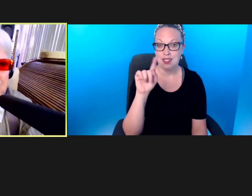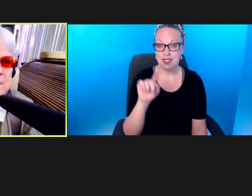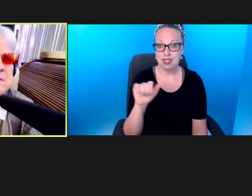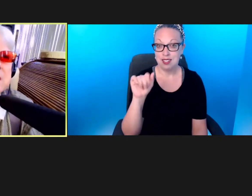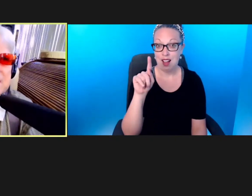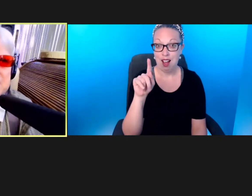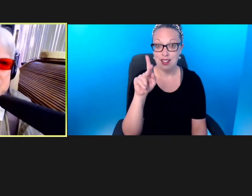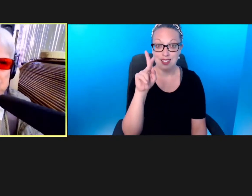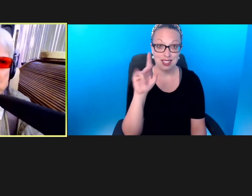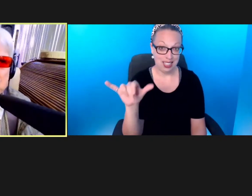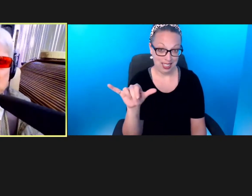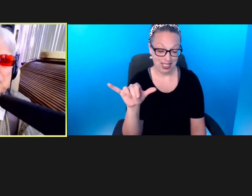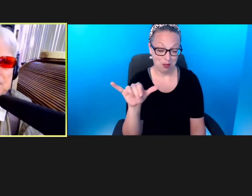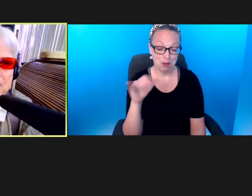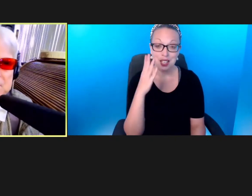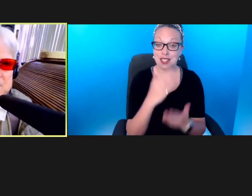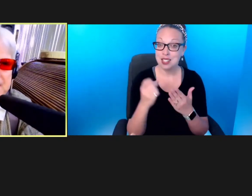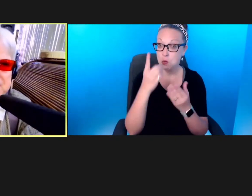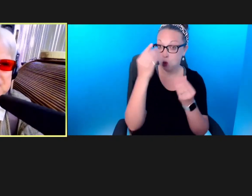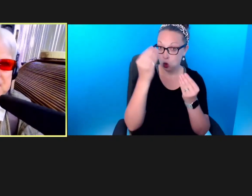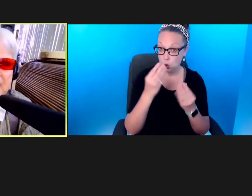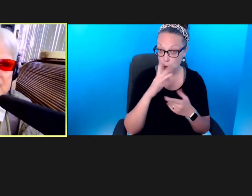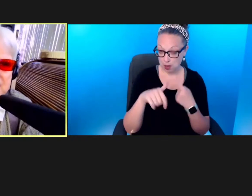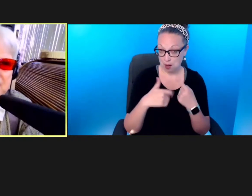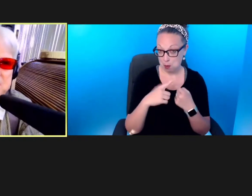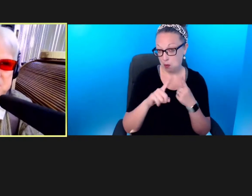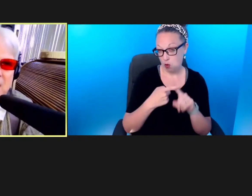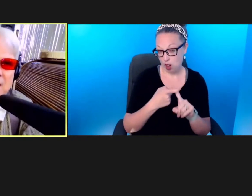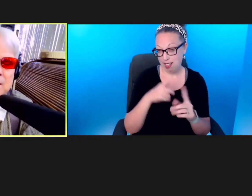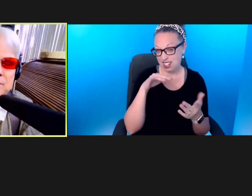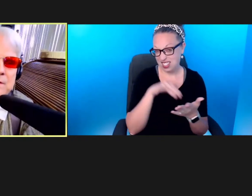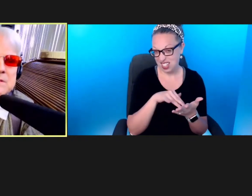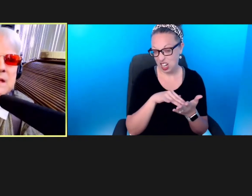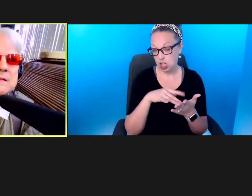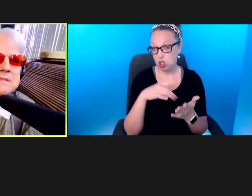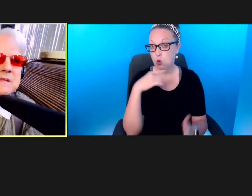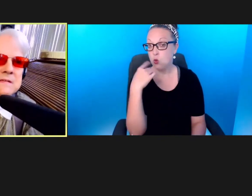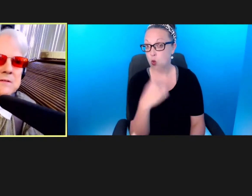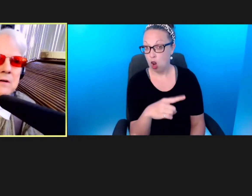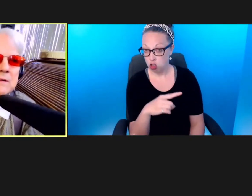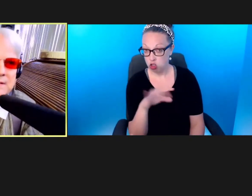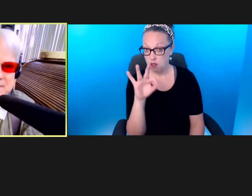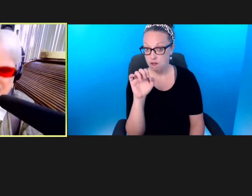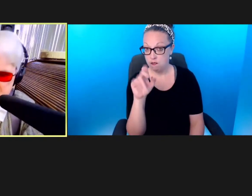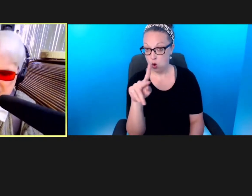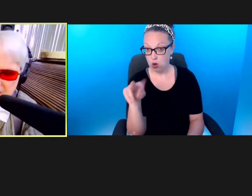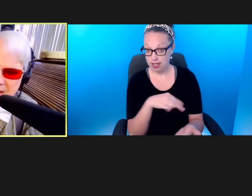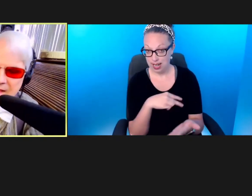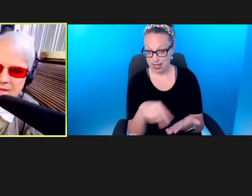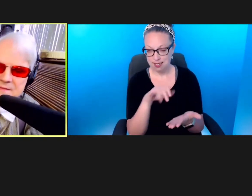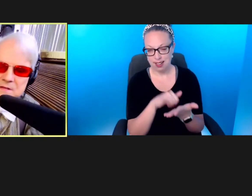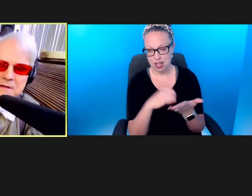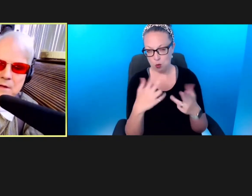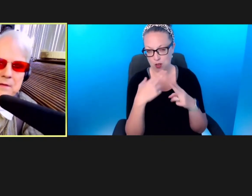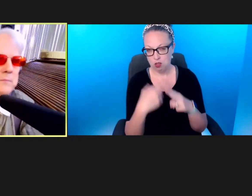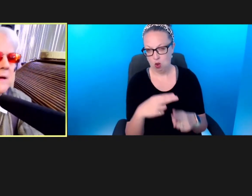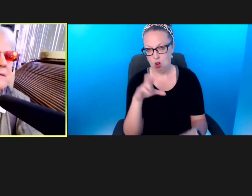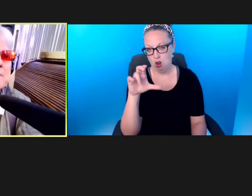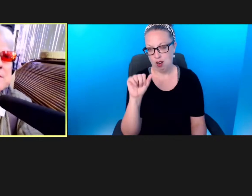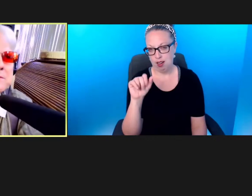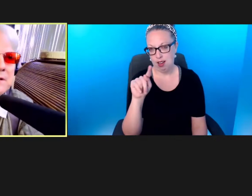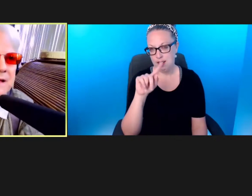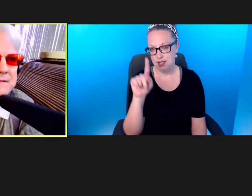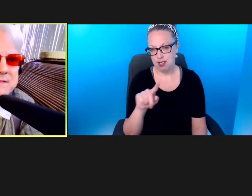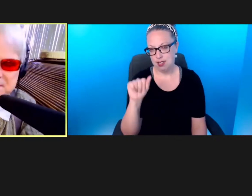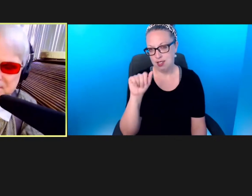who studies Russian folk dance that style of folk dance is called a Kazatsky. So I wrote it in